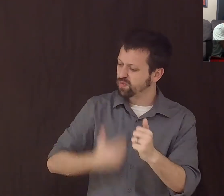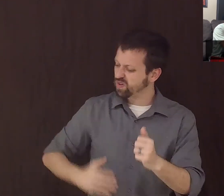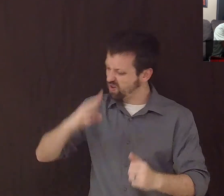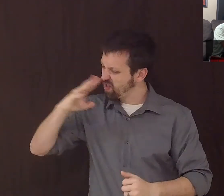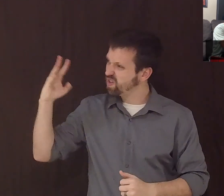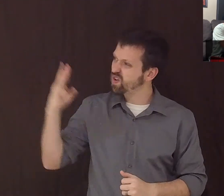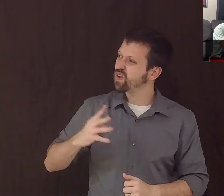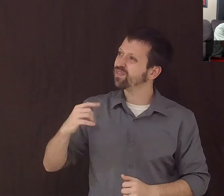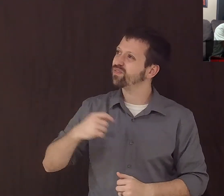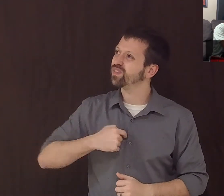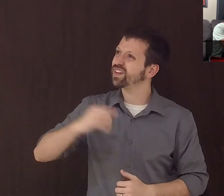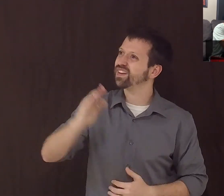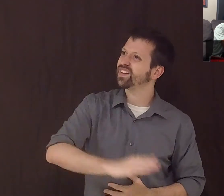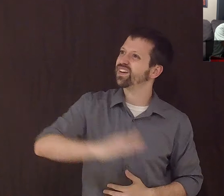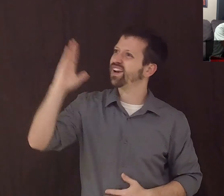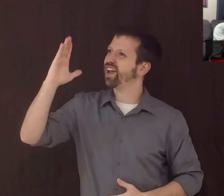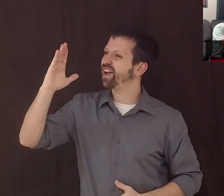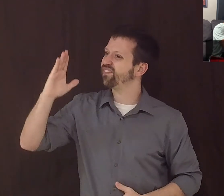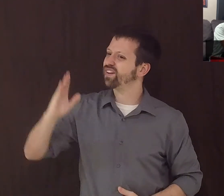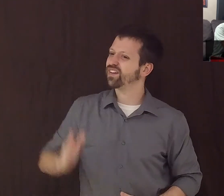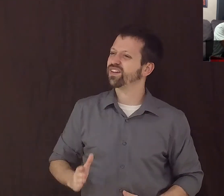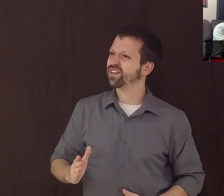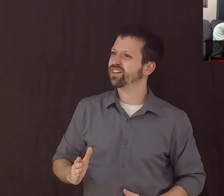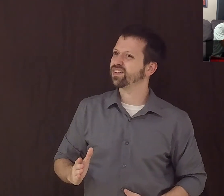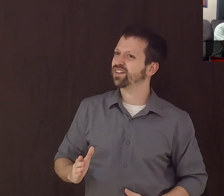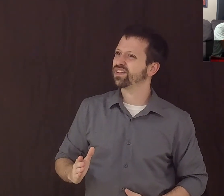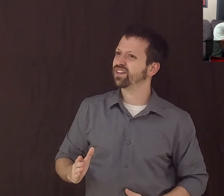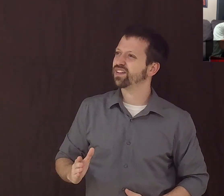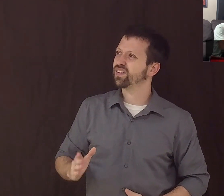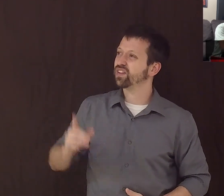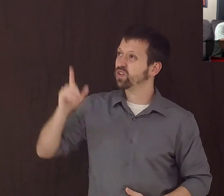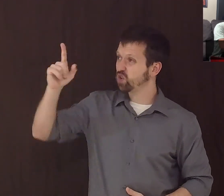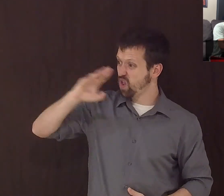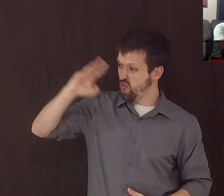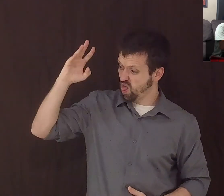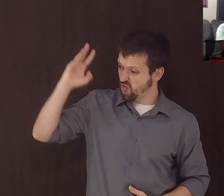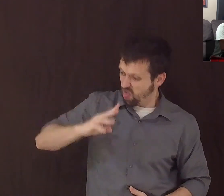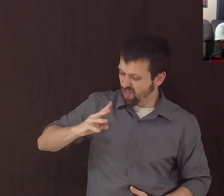You're never gonna let me down. Come on, lift that up.